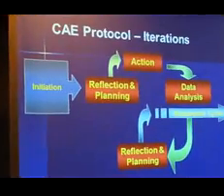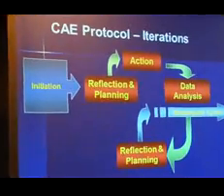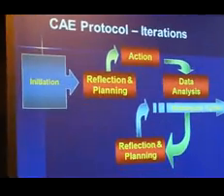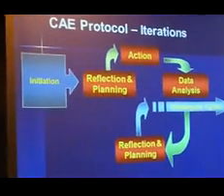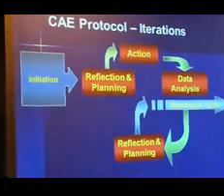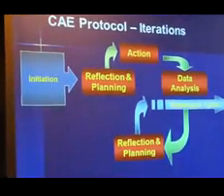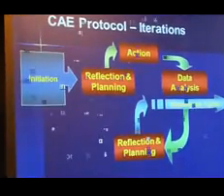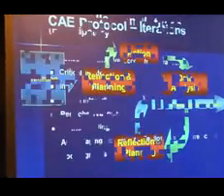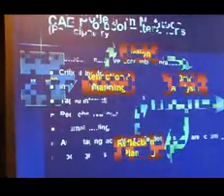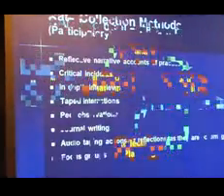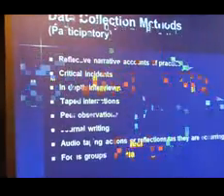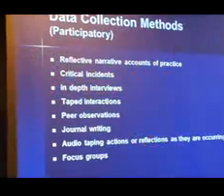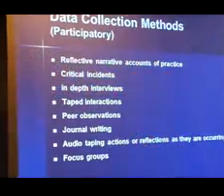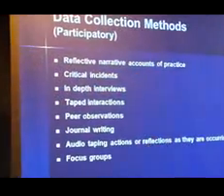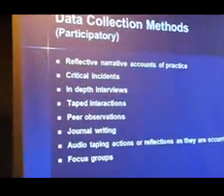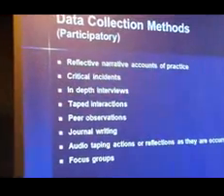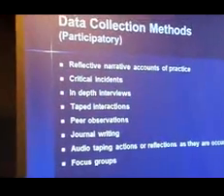Next one.